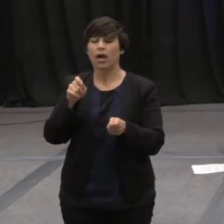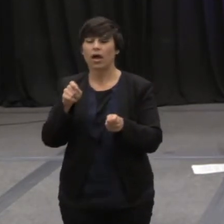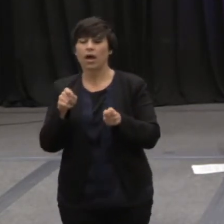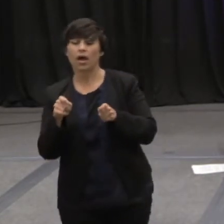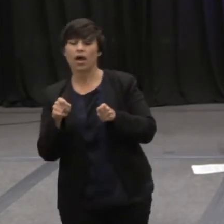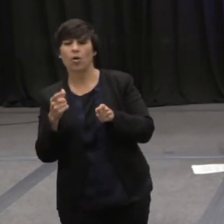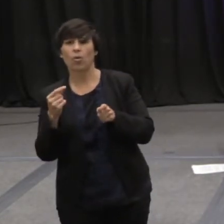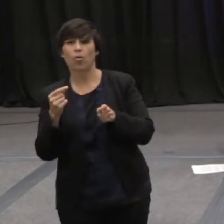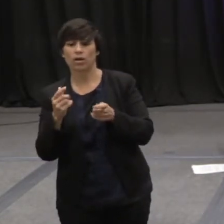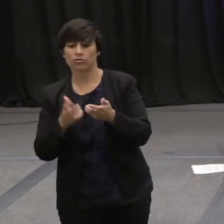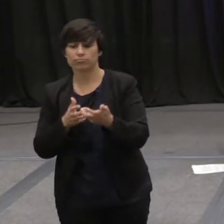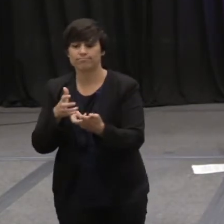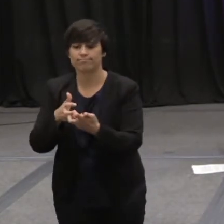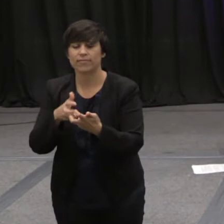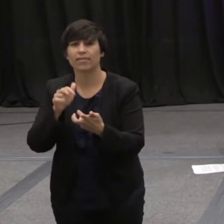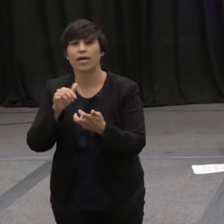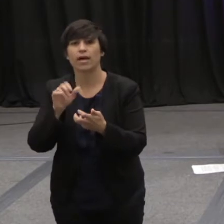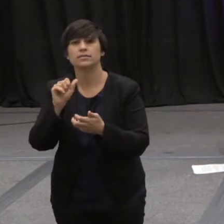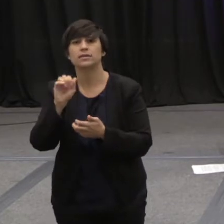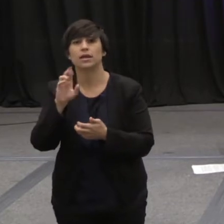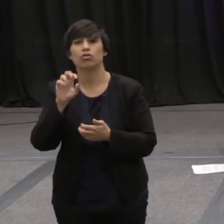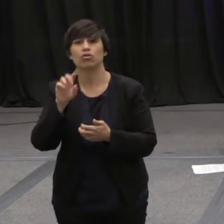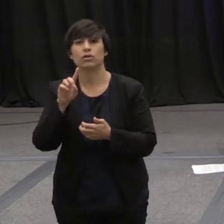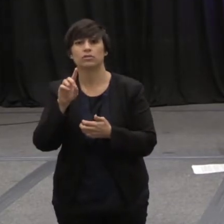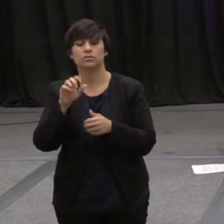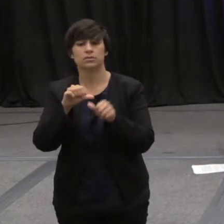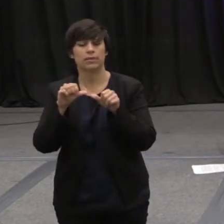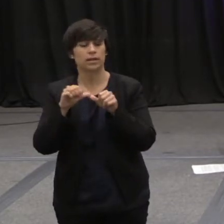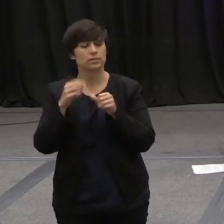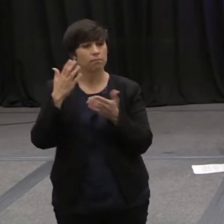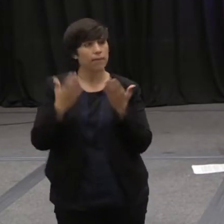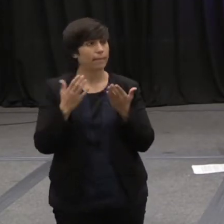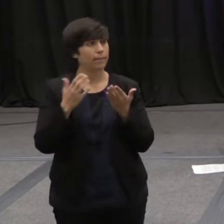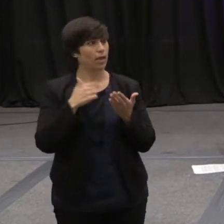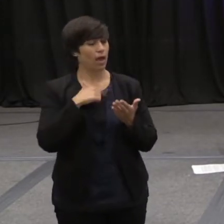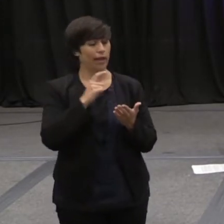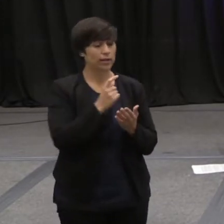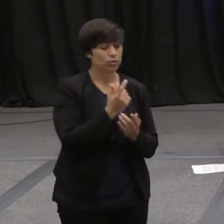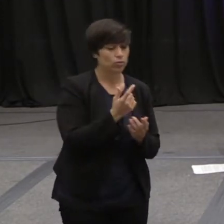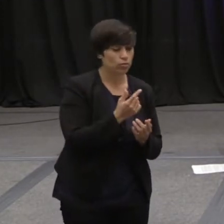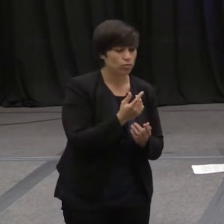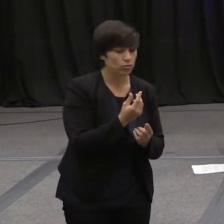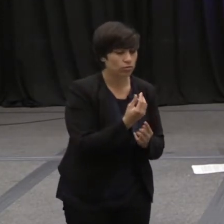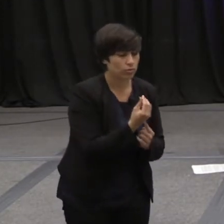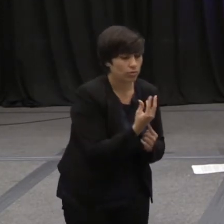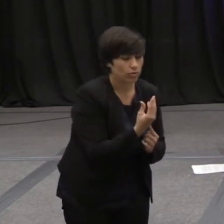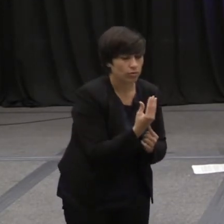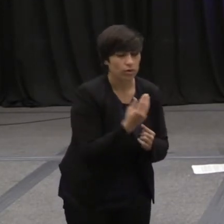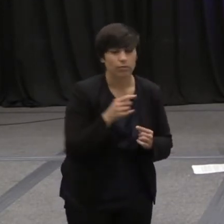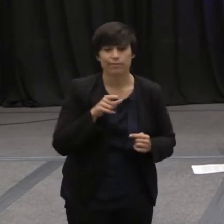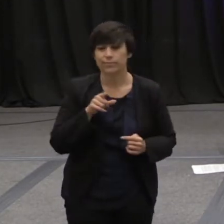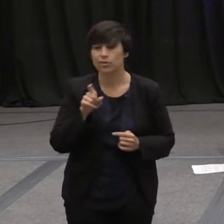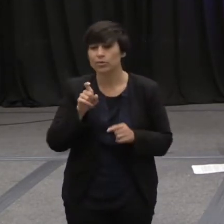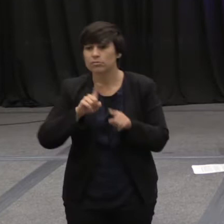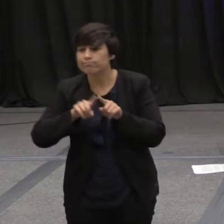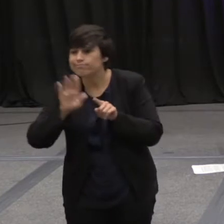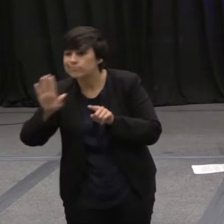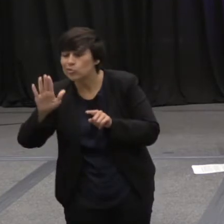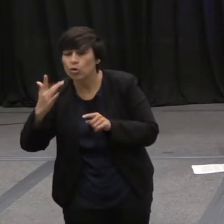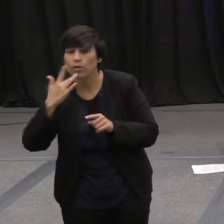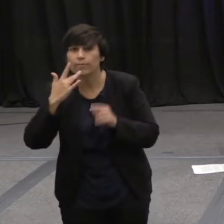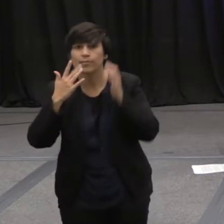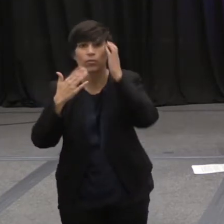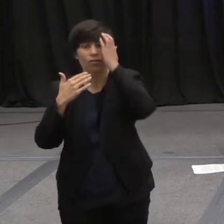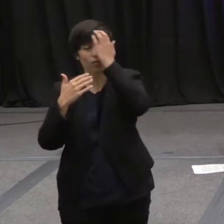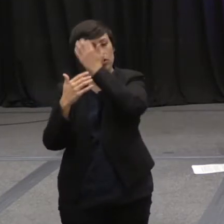important actions for us? You know, I need to light a candle. You need to have eye gazing. Whatever it is. So we have to decide what's